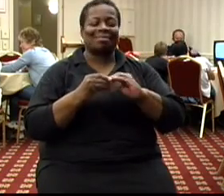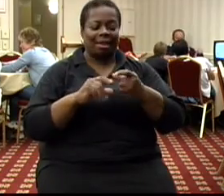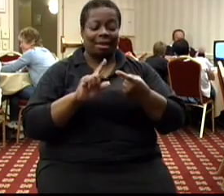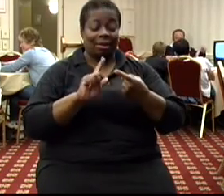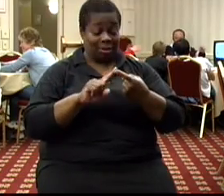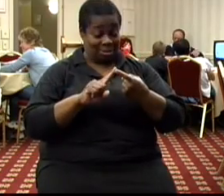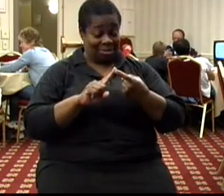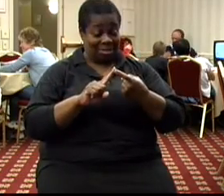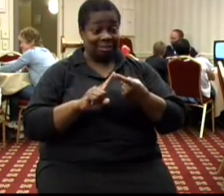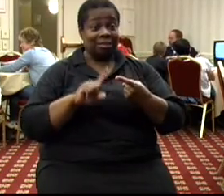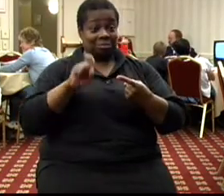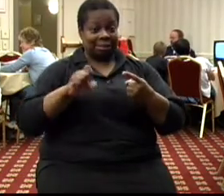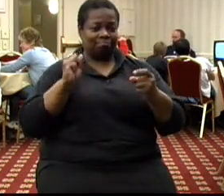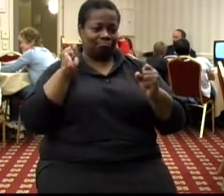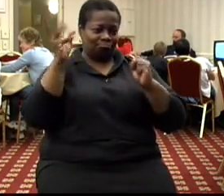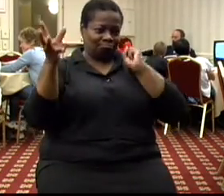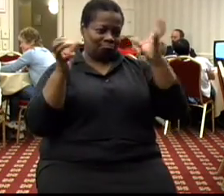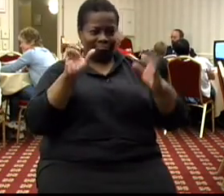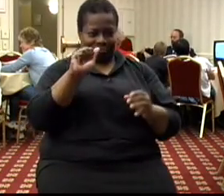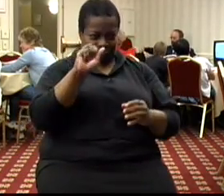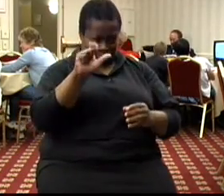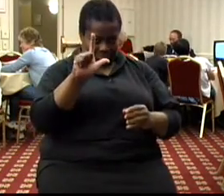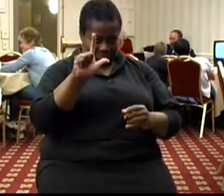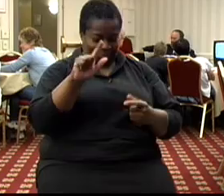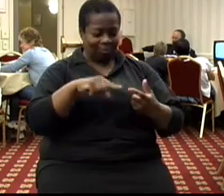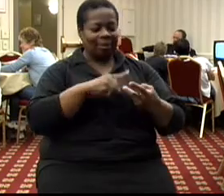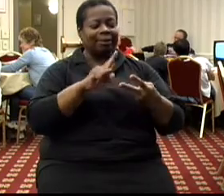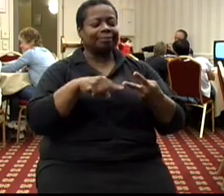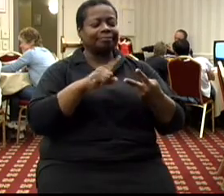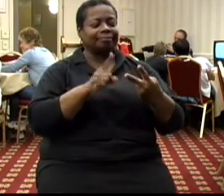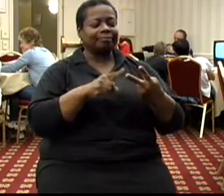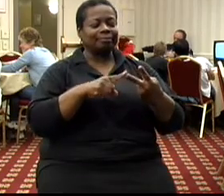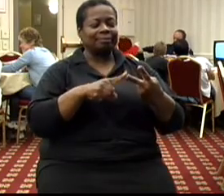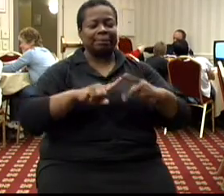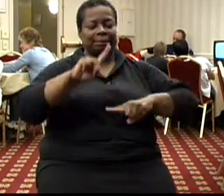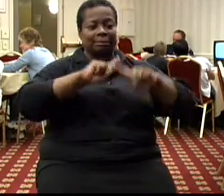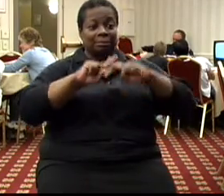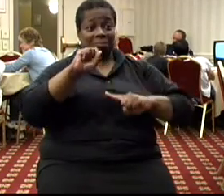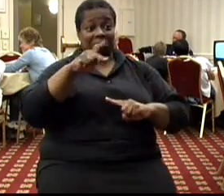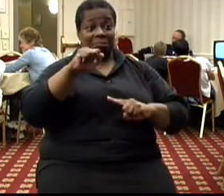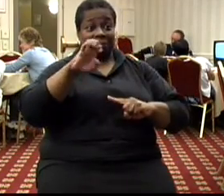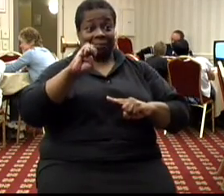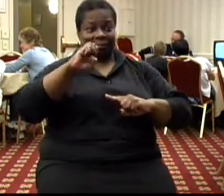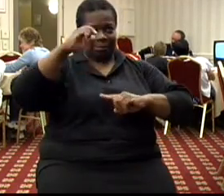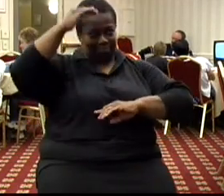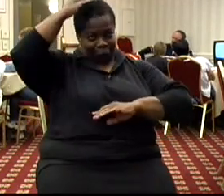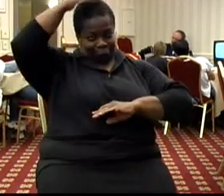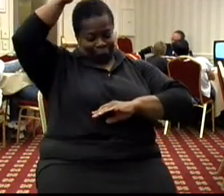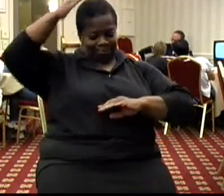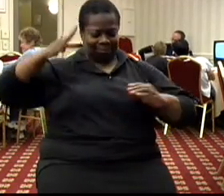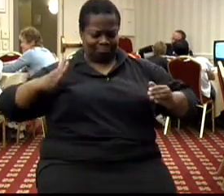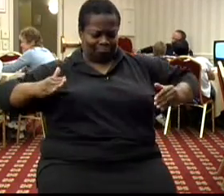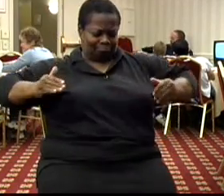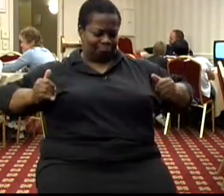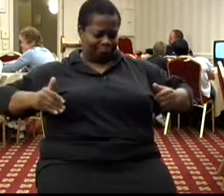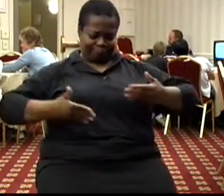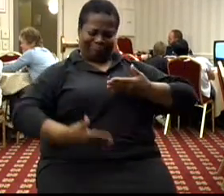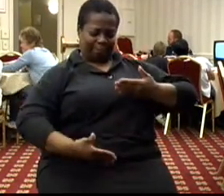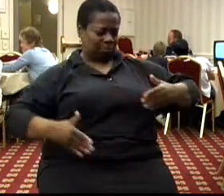A good ASL story must be produced in ASL. You have to have a signing